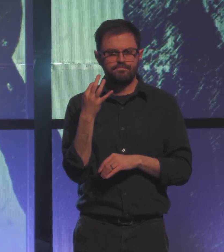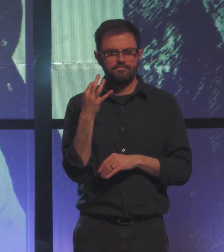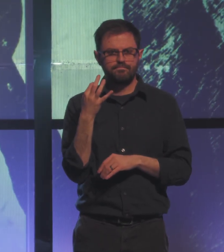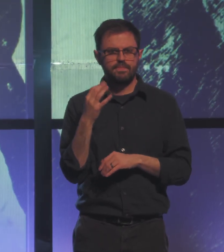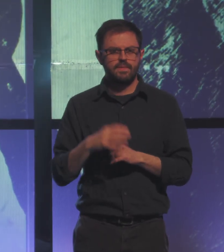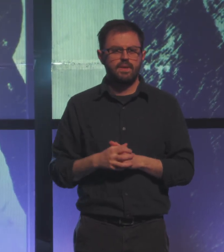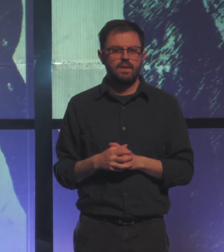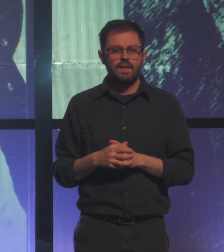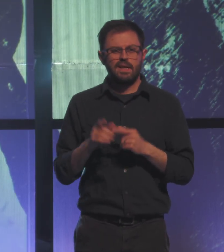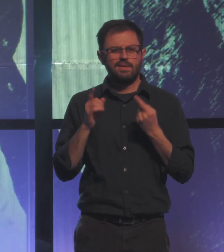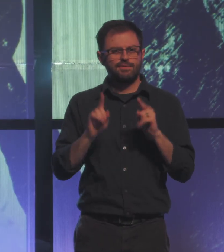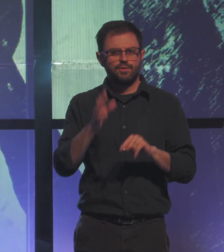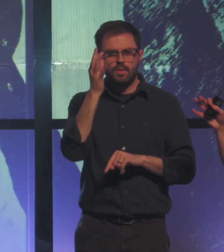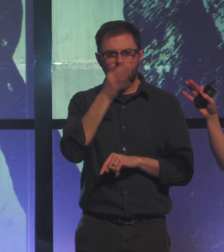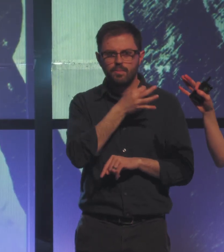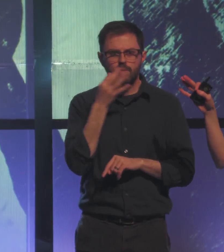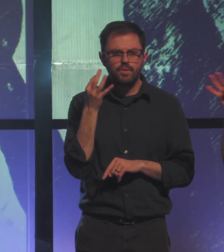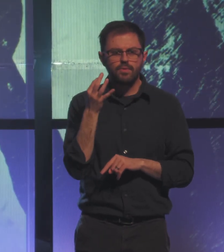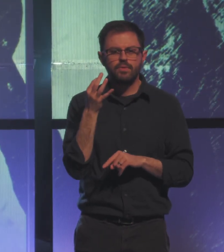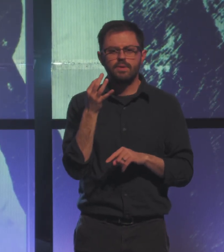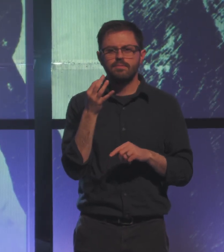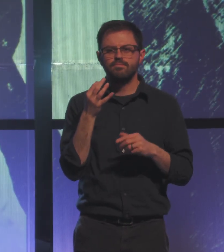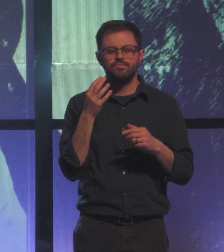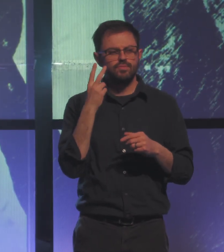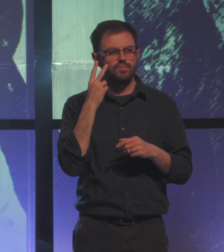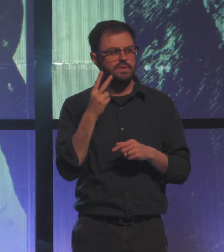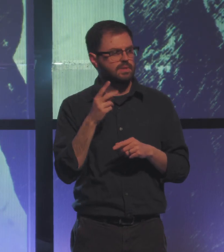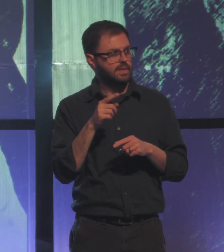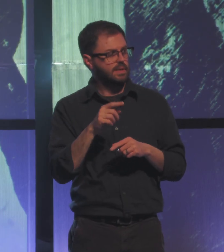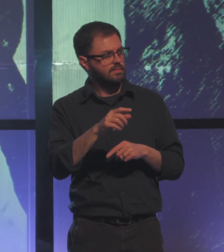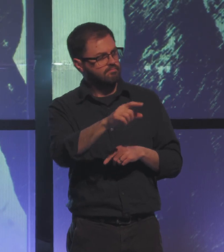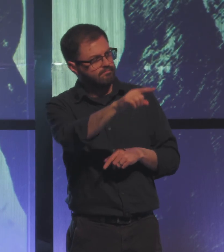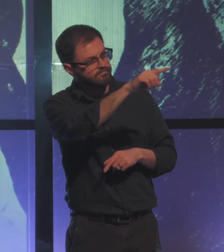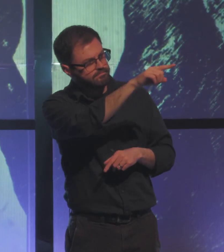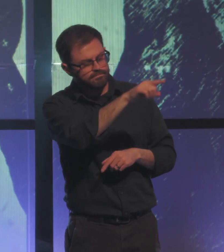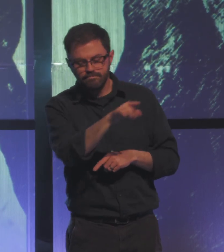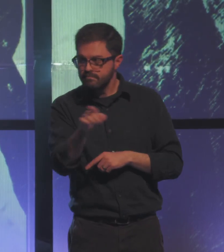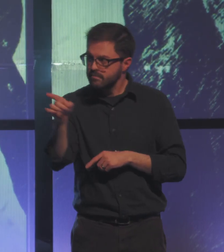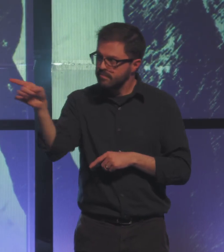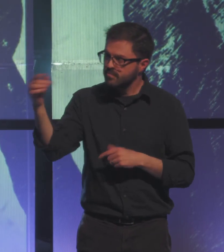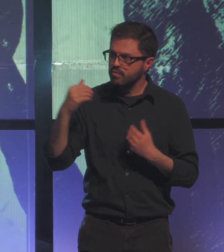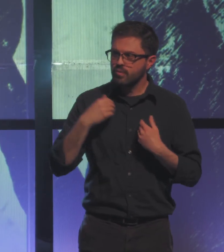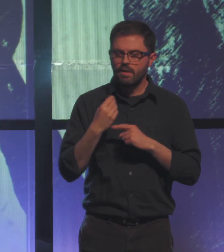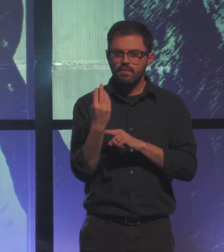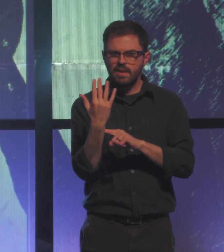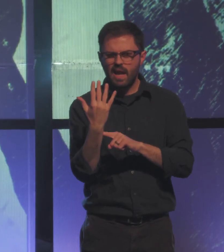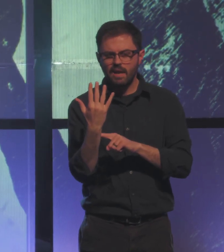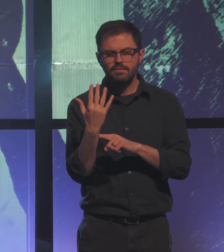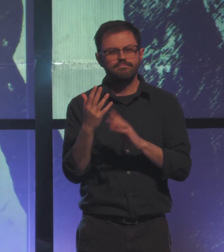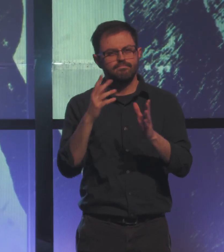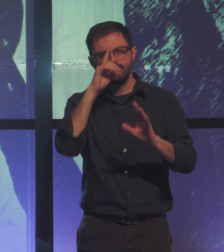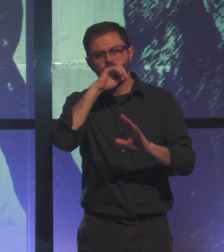partake in communion, there's also some candles on the side that are battery powered.